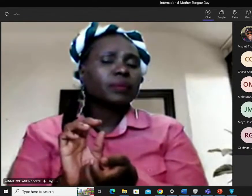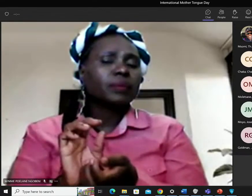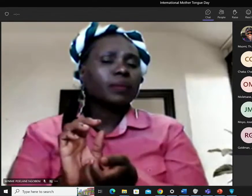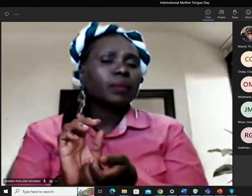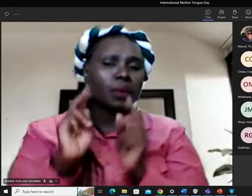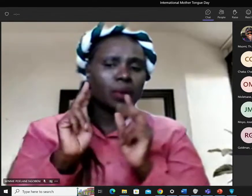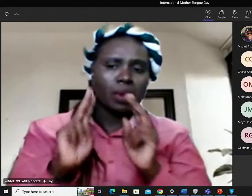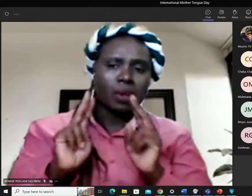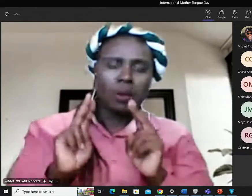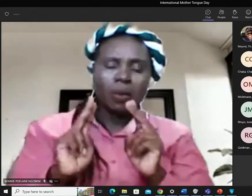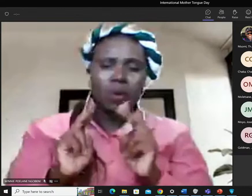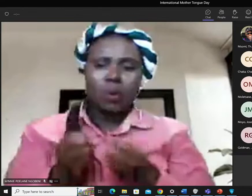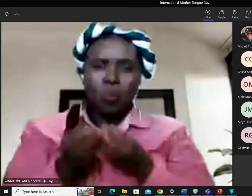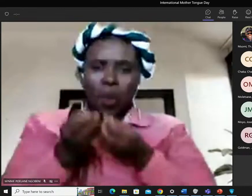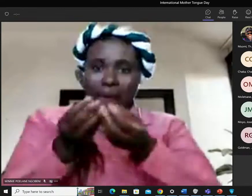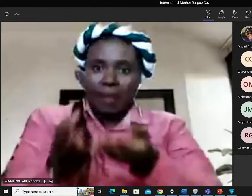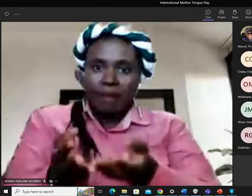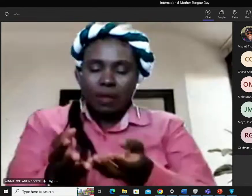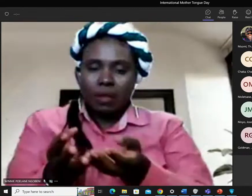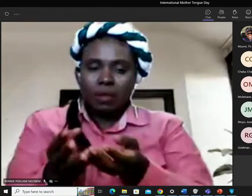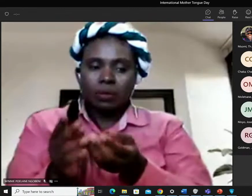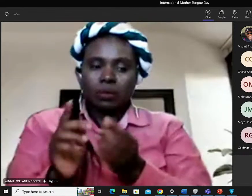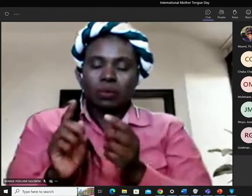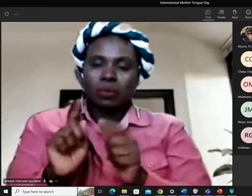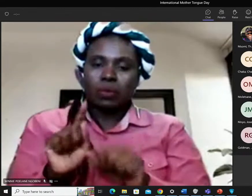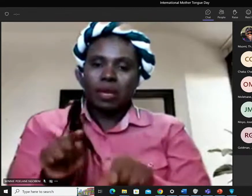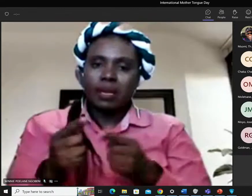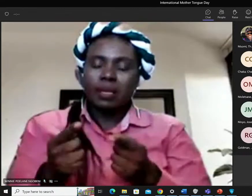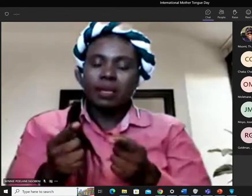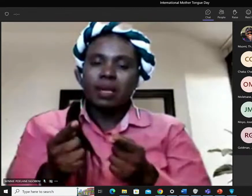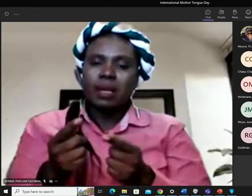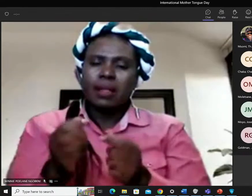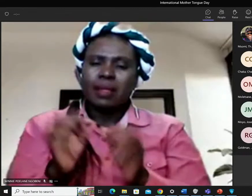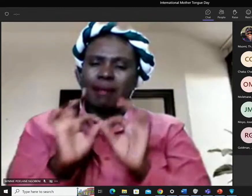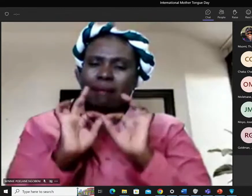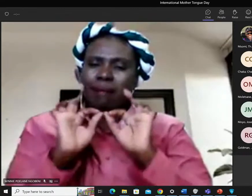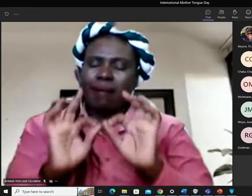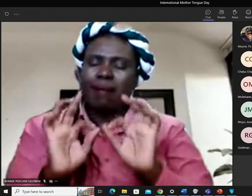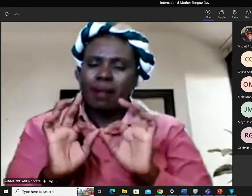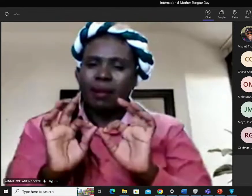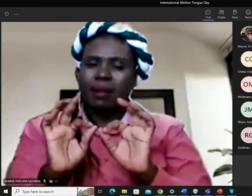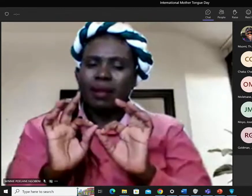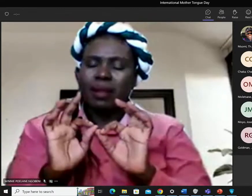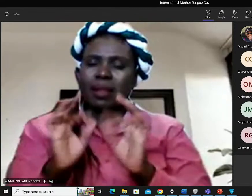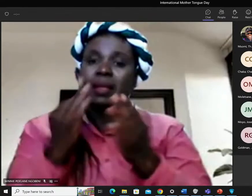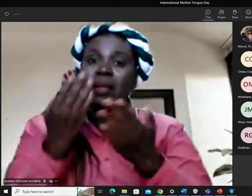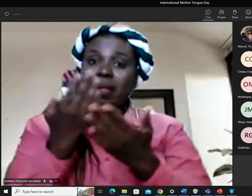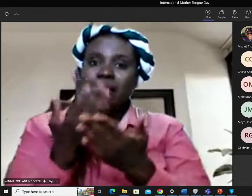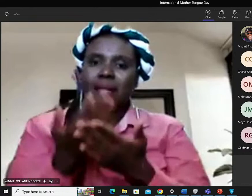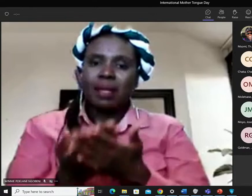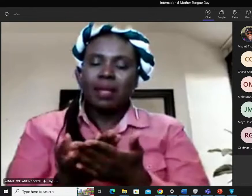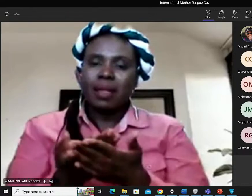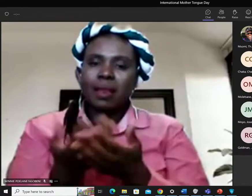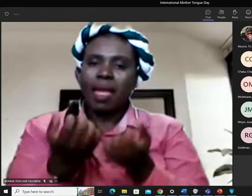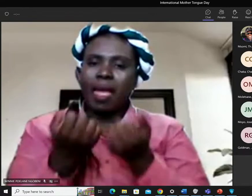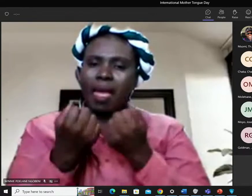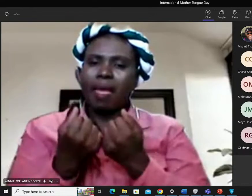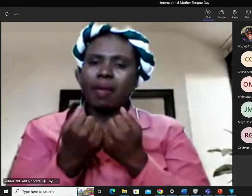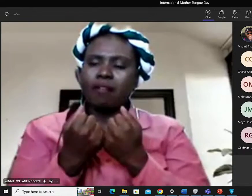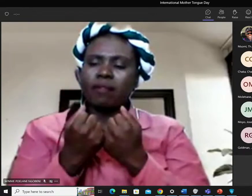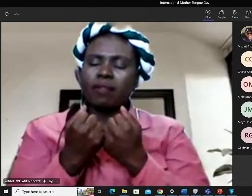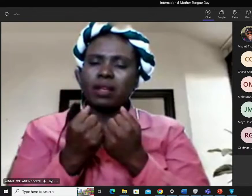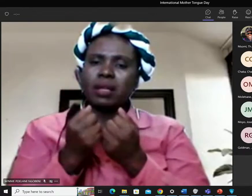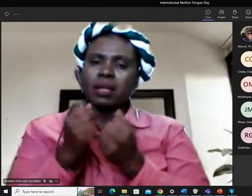you are offering to students, the right kind of curriculum for the students that you have? We've had students